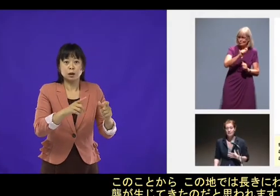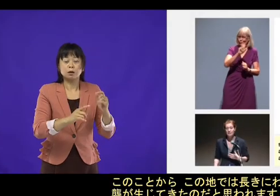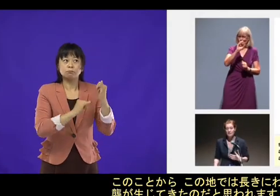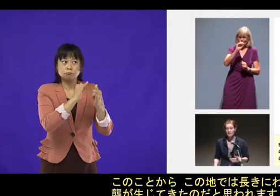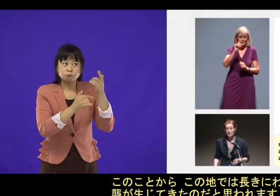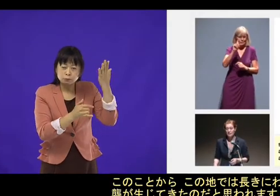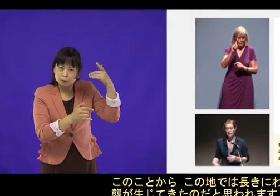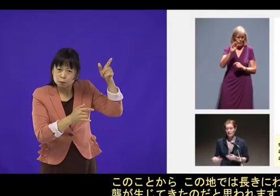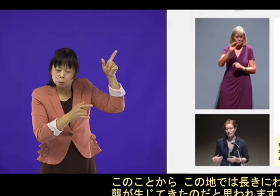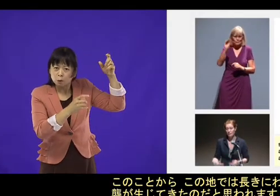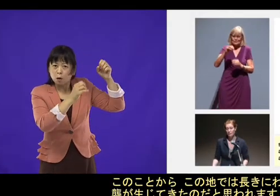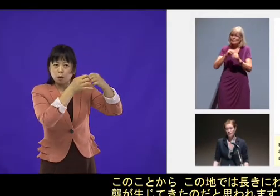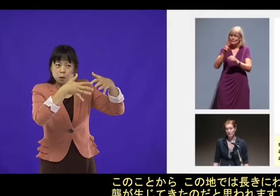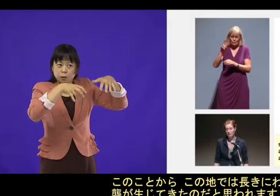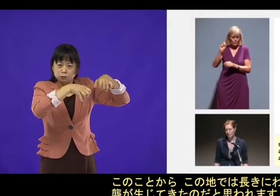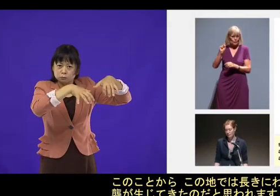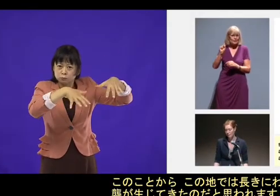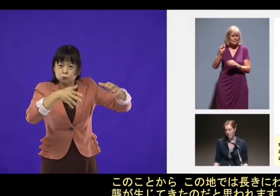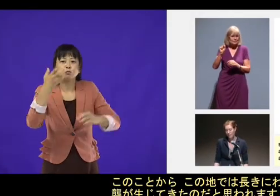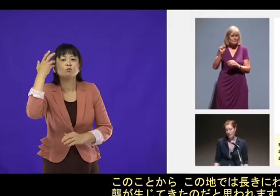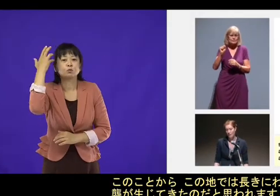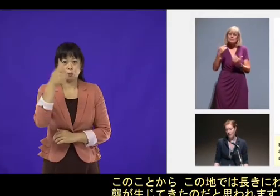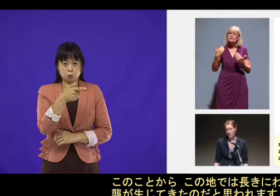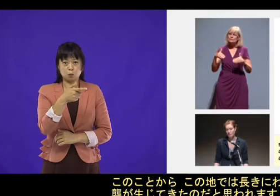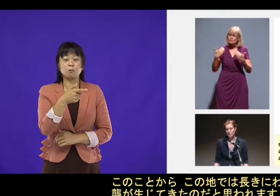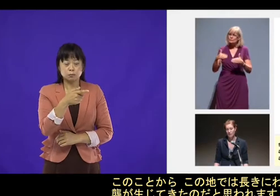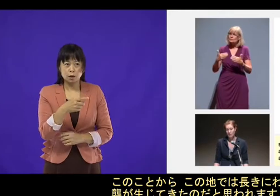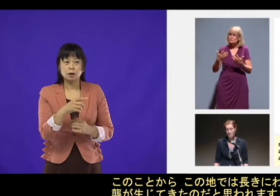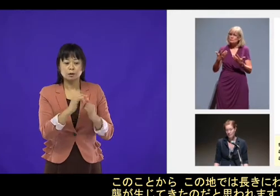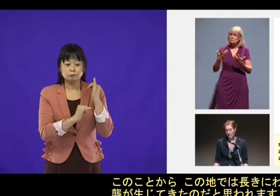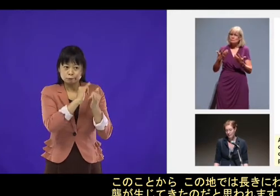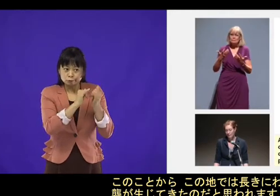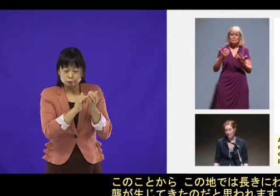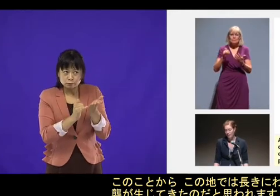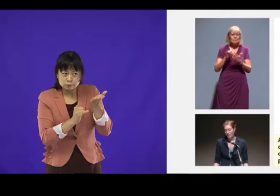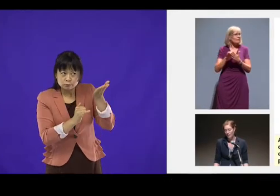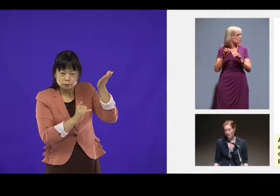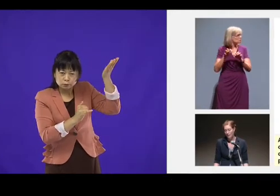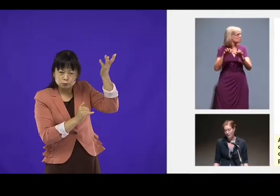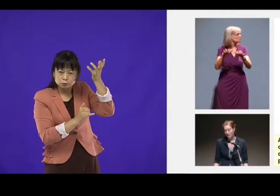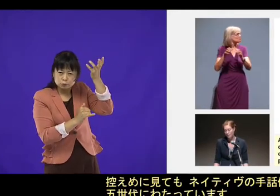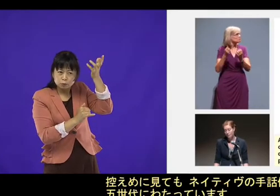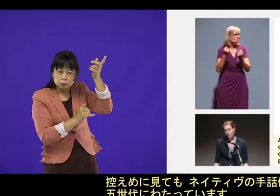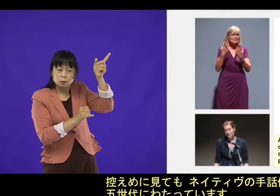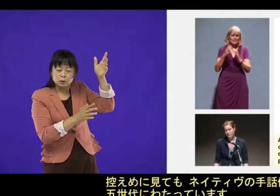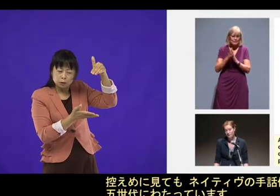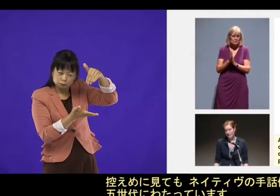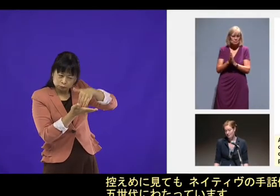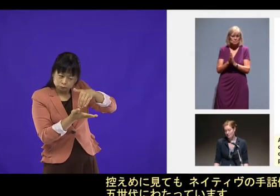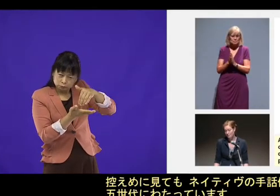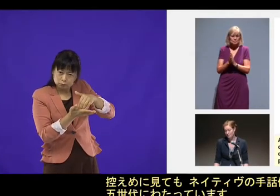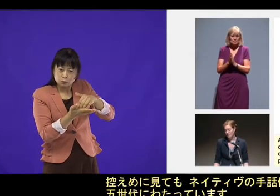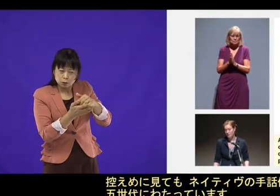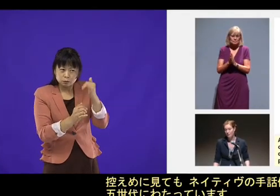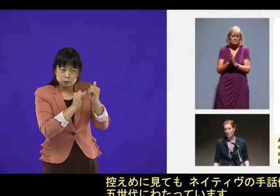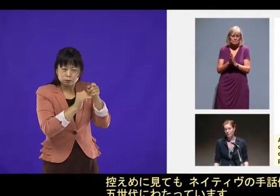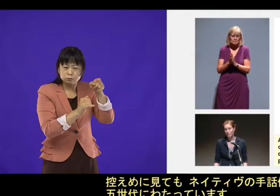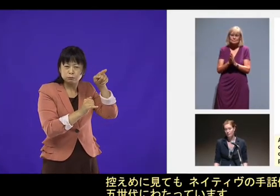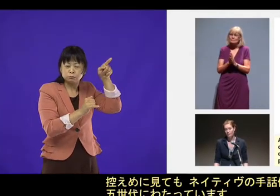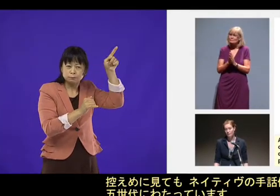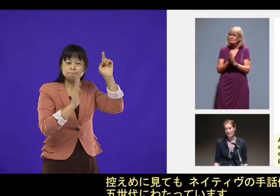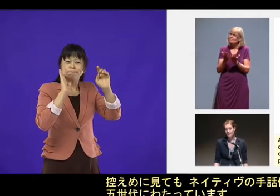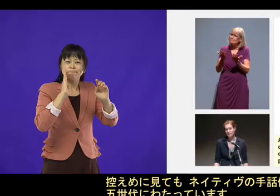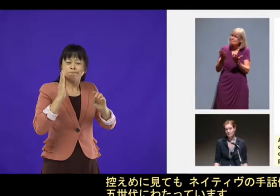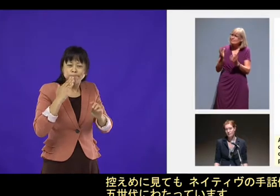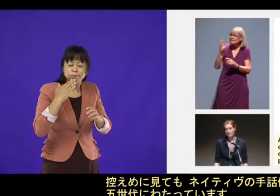implicates that deafness has been there for a considerable amount of time. A conservative estimate of the number